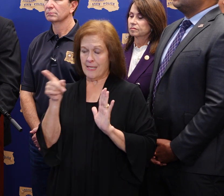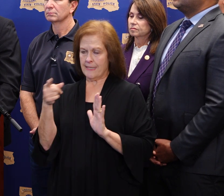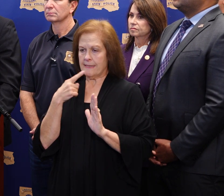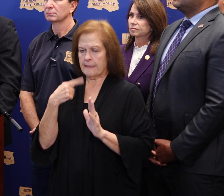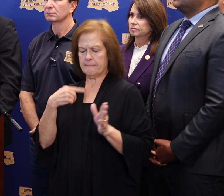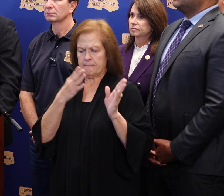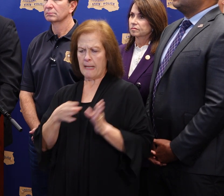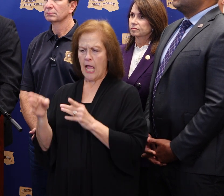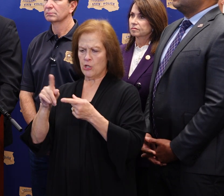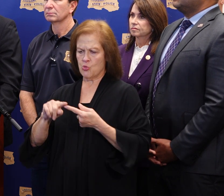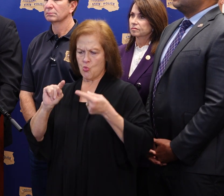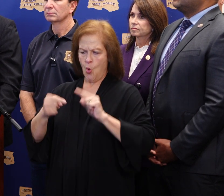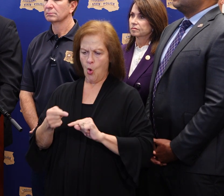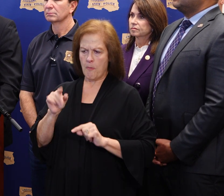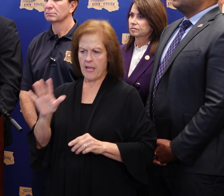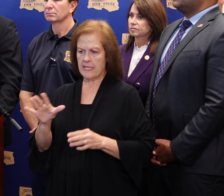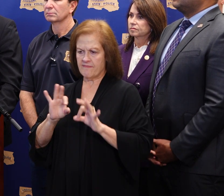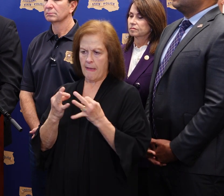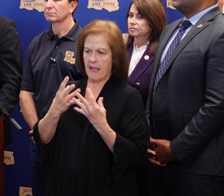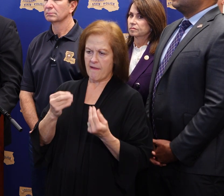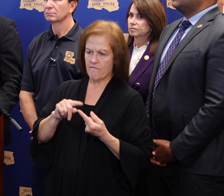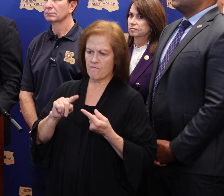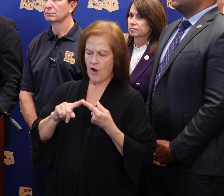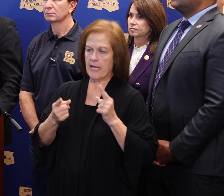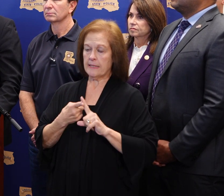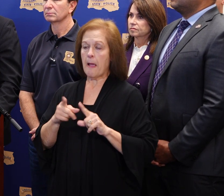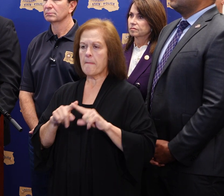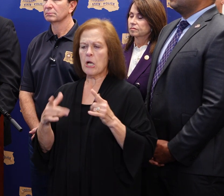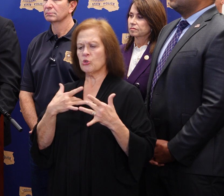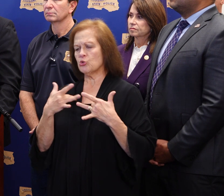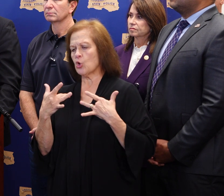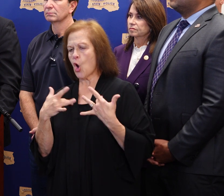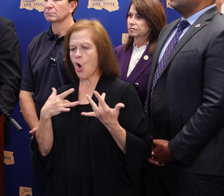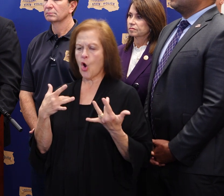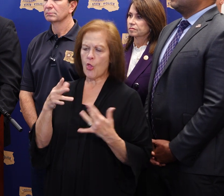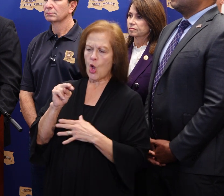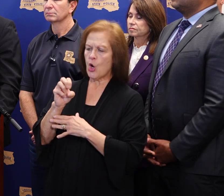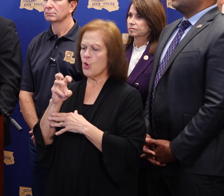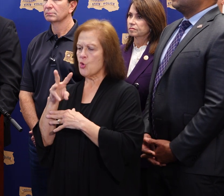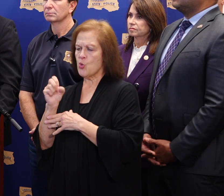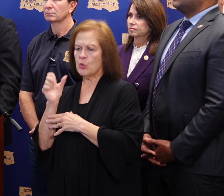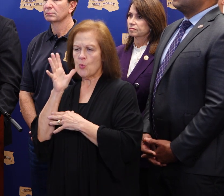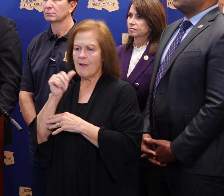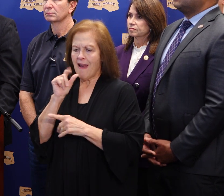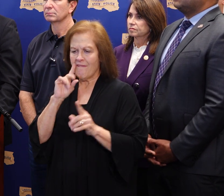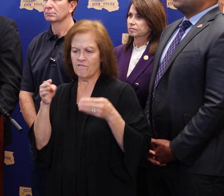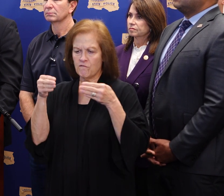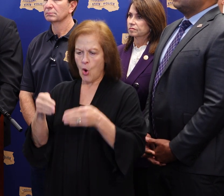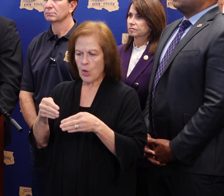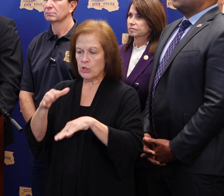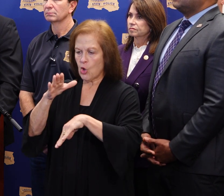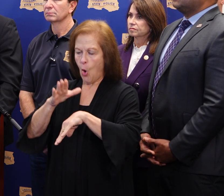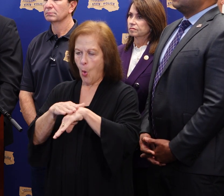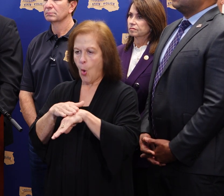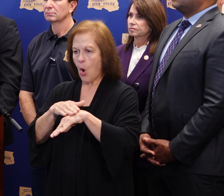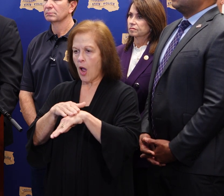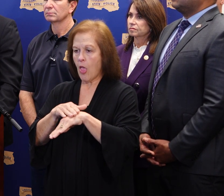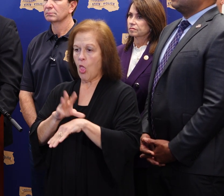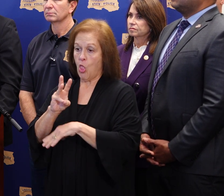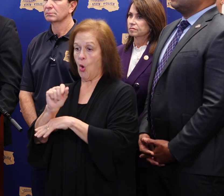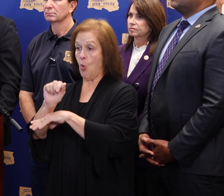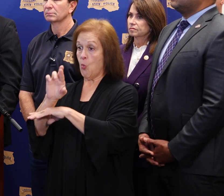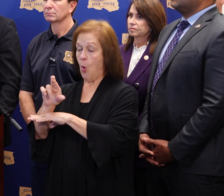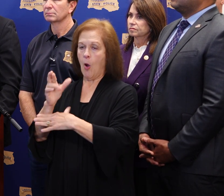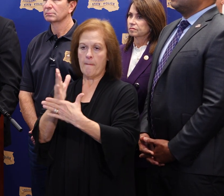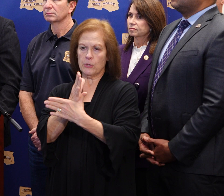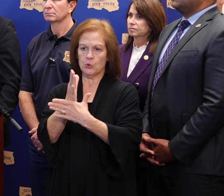originally planned to harm his family and friends, but was concerned the news headlines would not focus on the, quote, war between